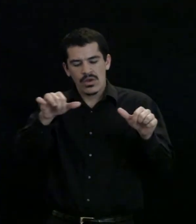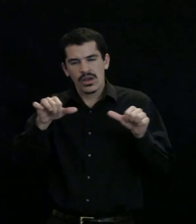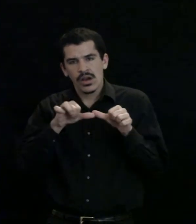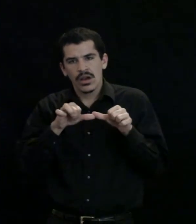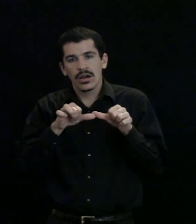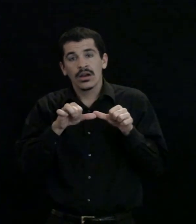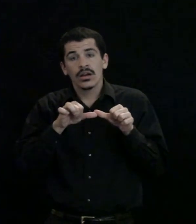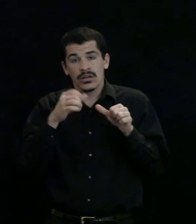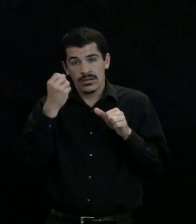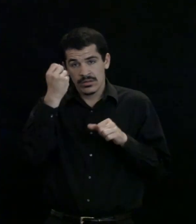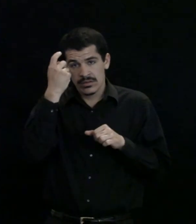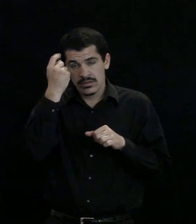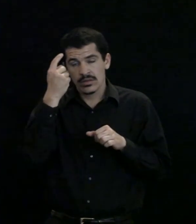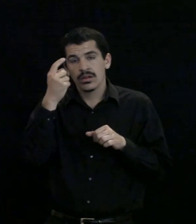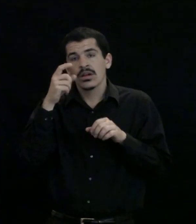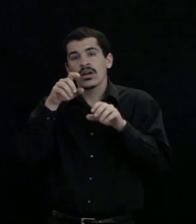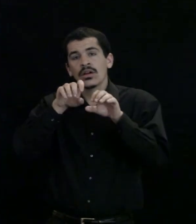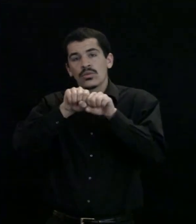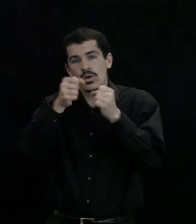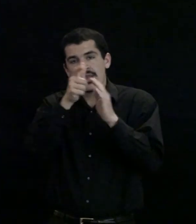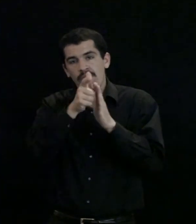with low crime,